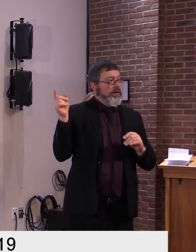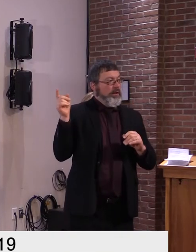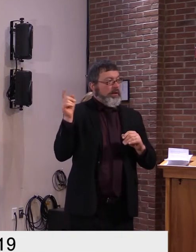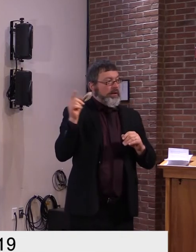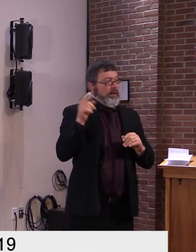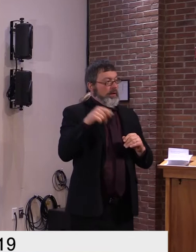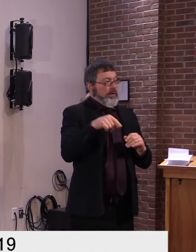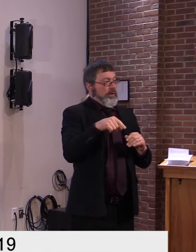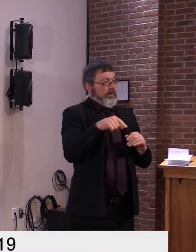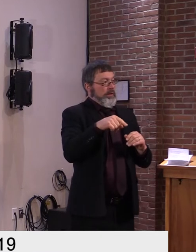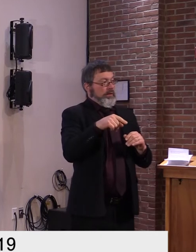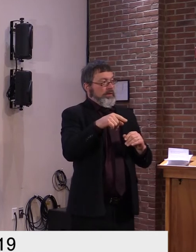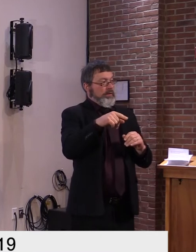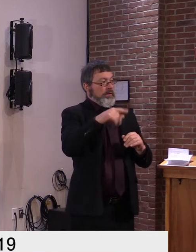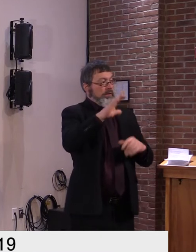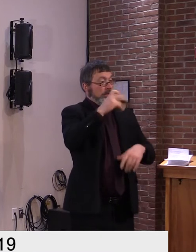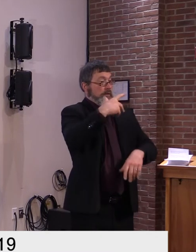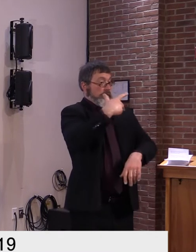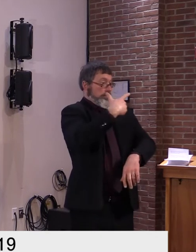coming